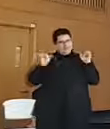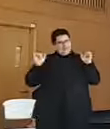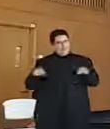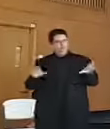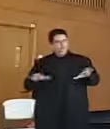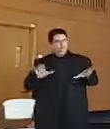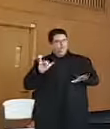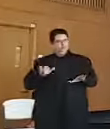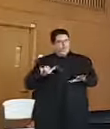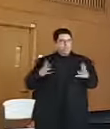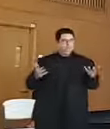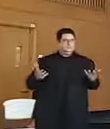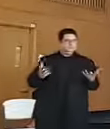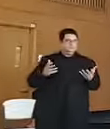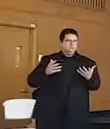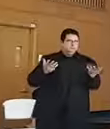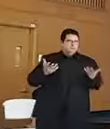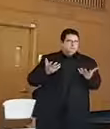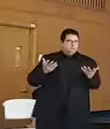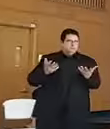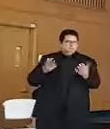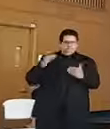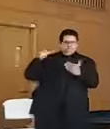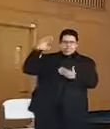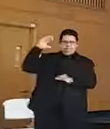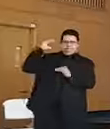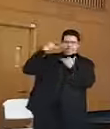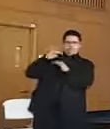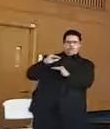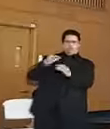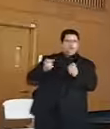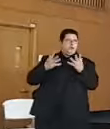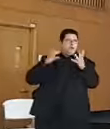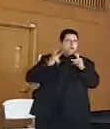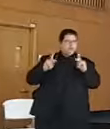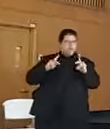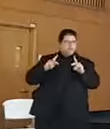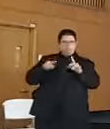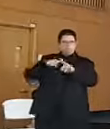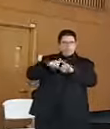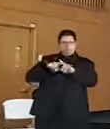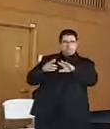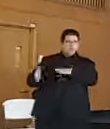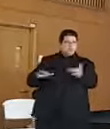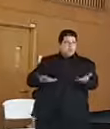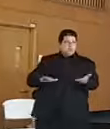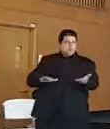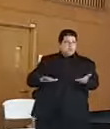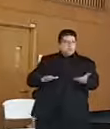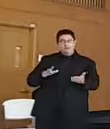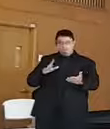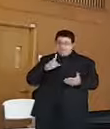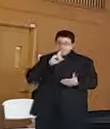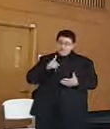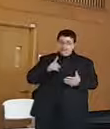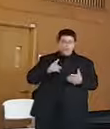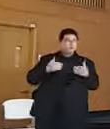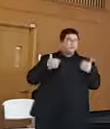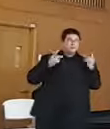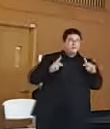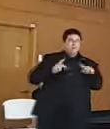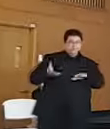killing anyone or reducing the amount of deaths. It's no secret that young children have died less often, but everyone is